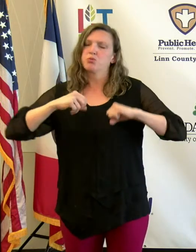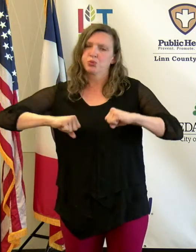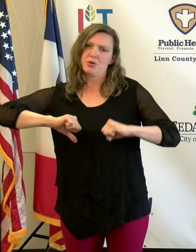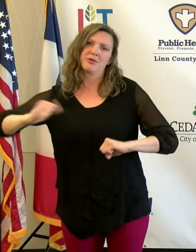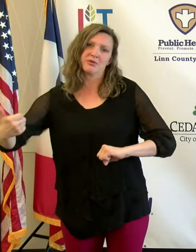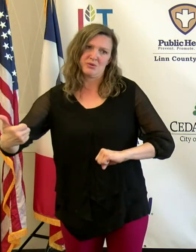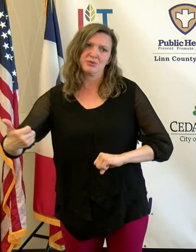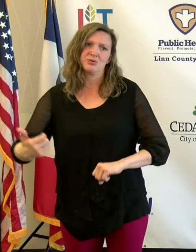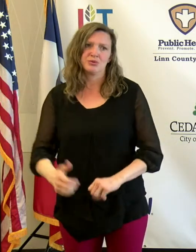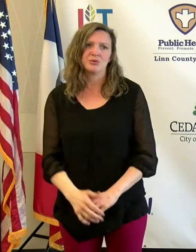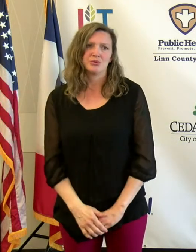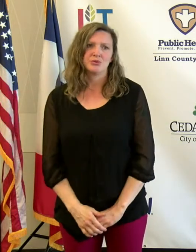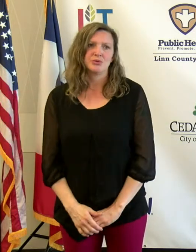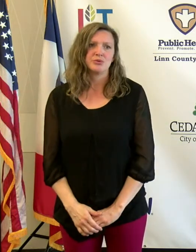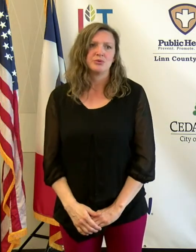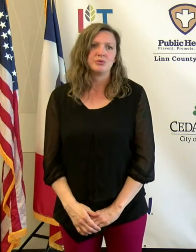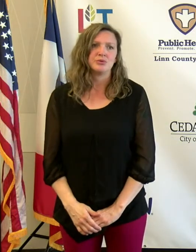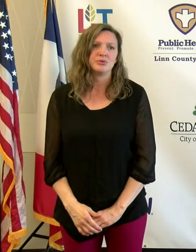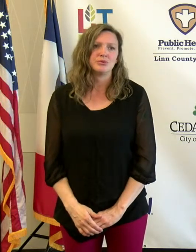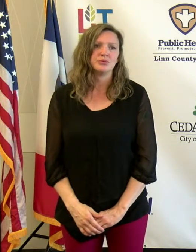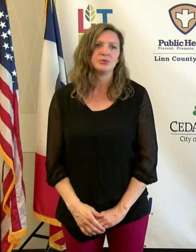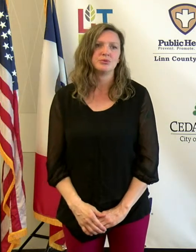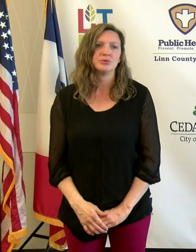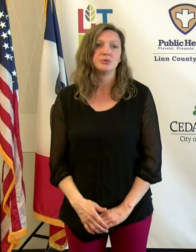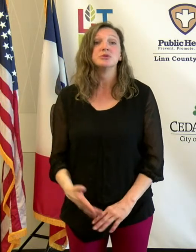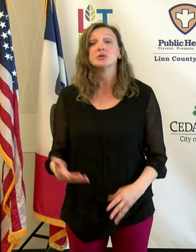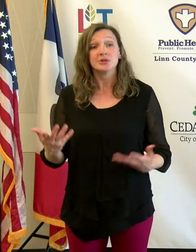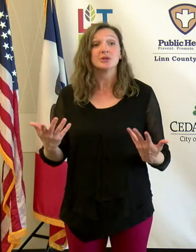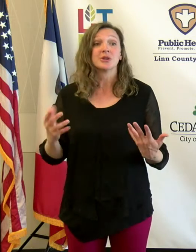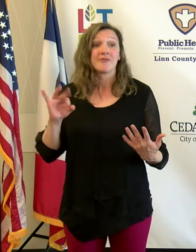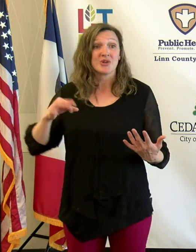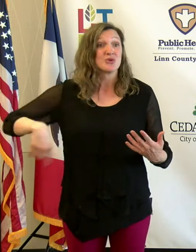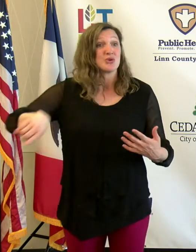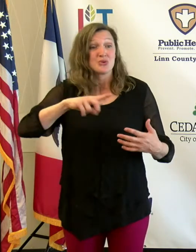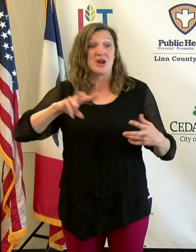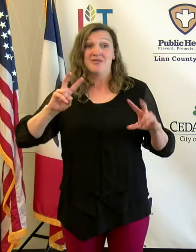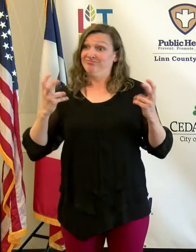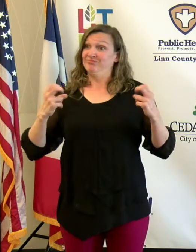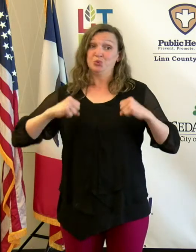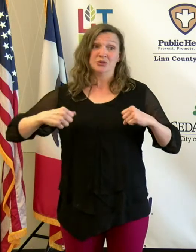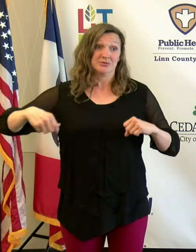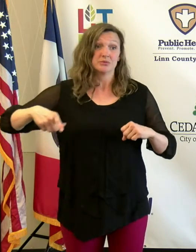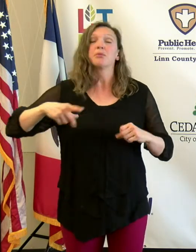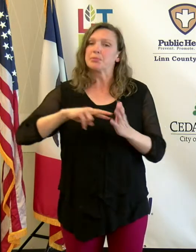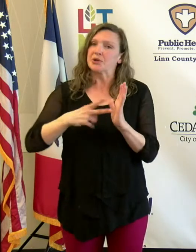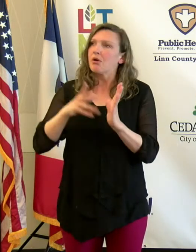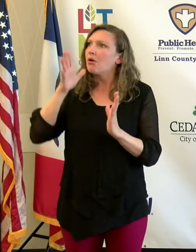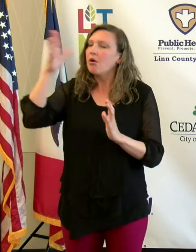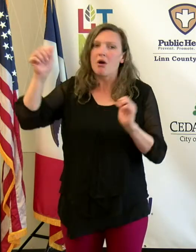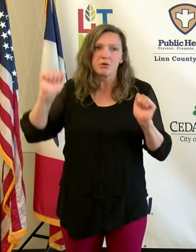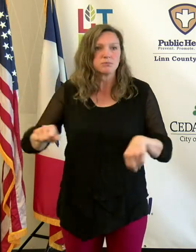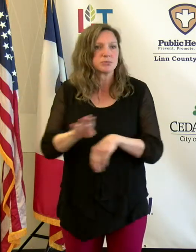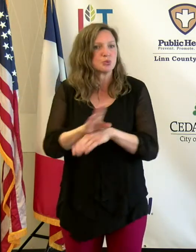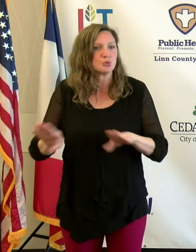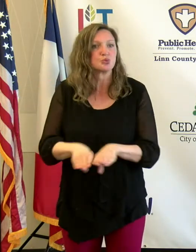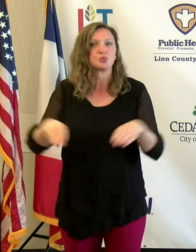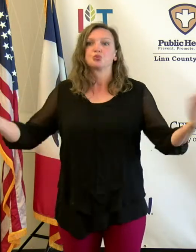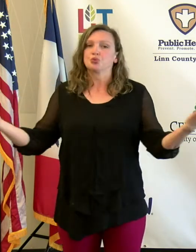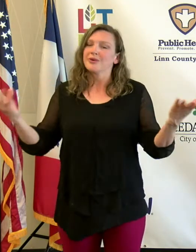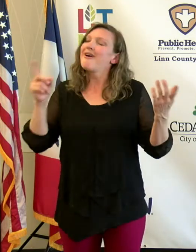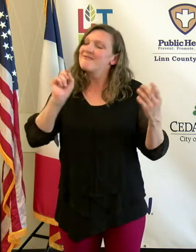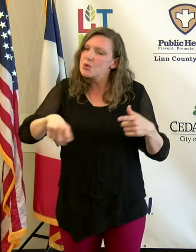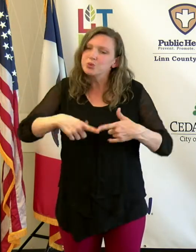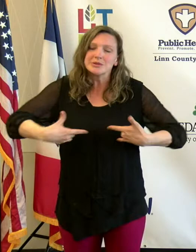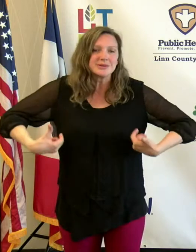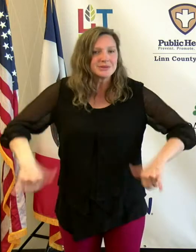reopen in the future, business leaders should recognize the importance of social distancing and the